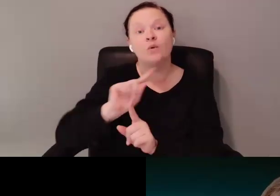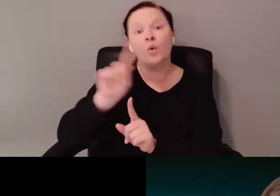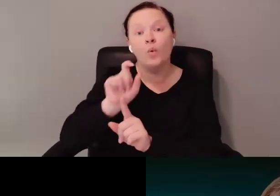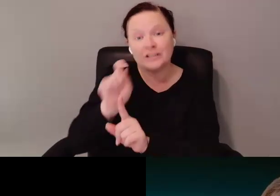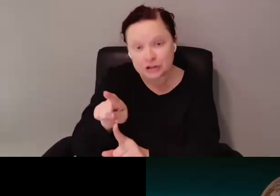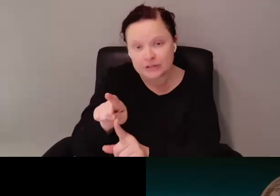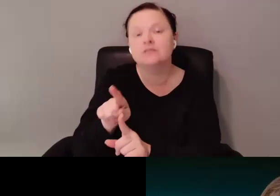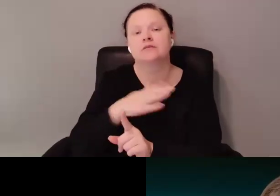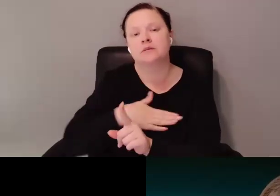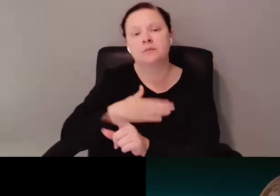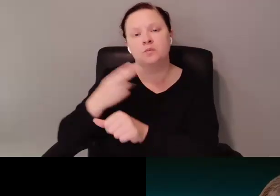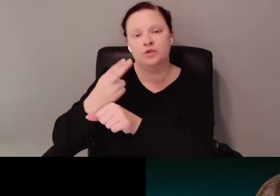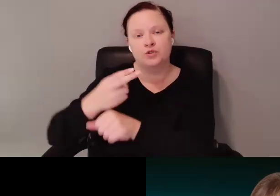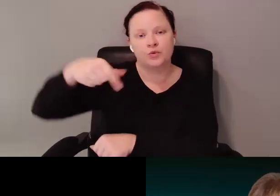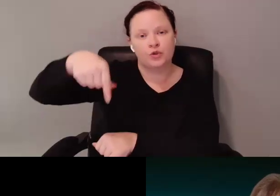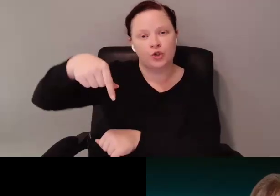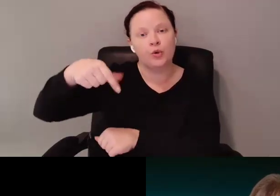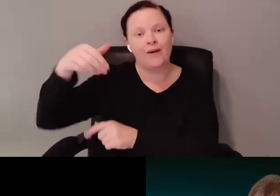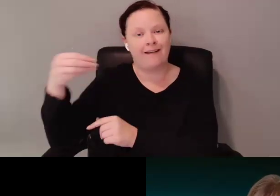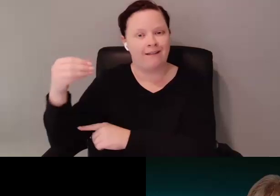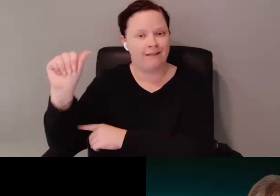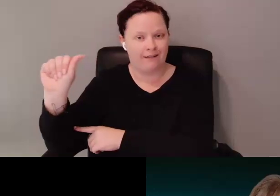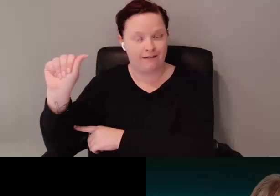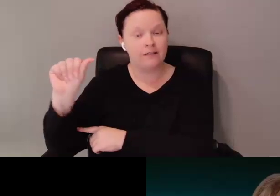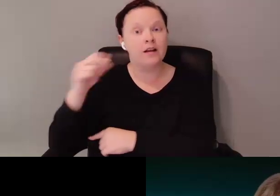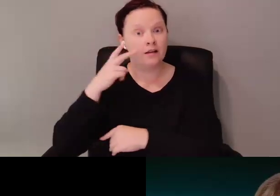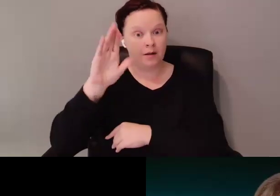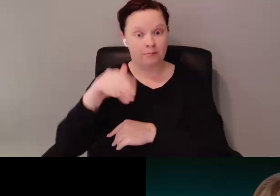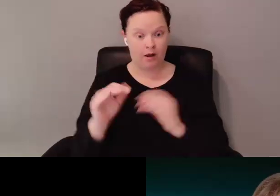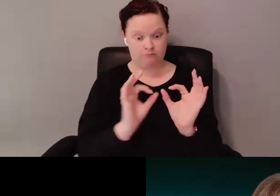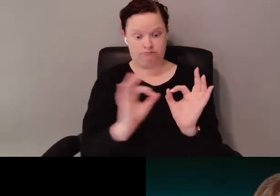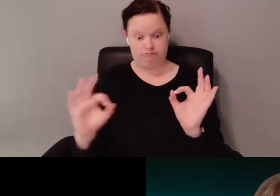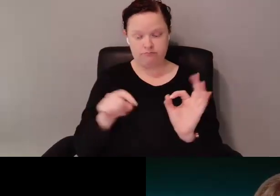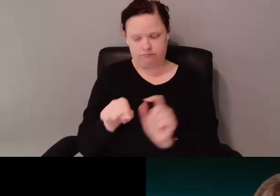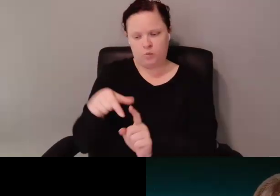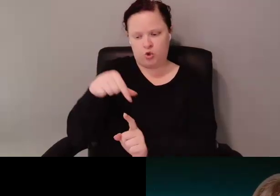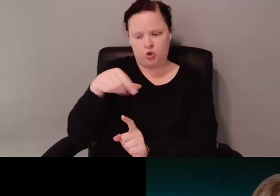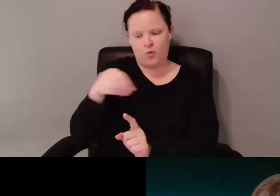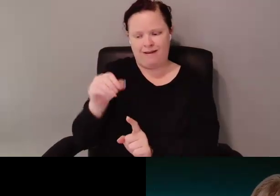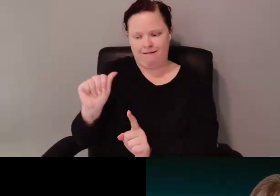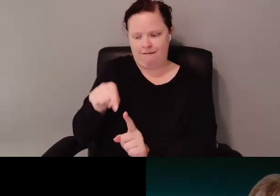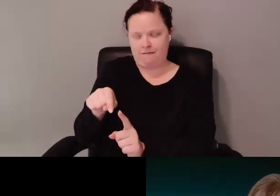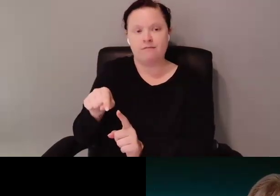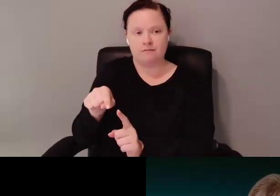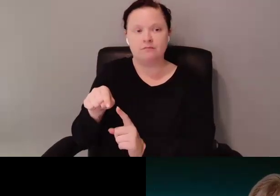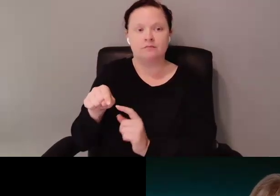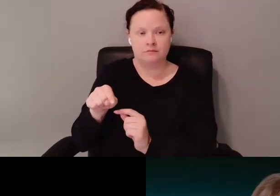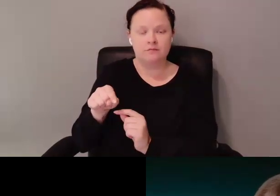do actually put it in the Q&A. And if you look at the bottom, you'll find the Q&A box there. And we do